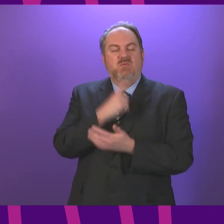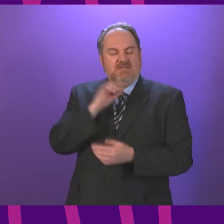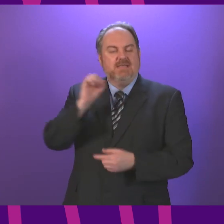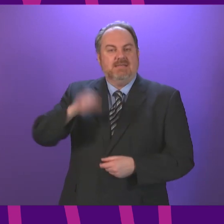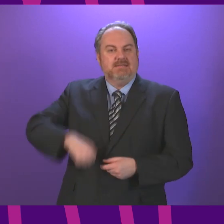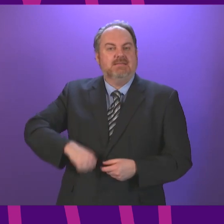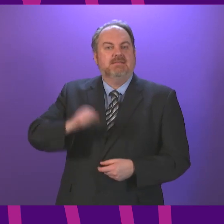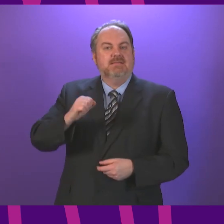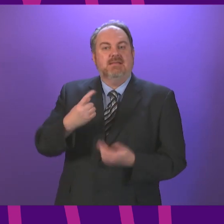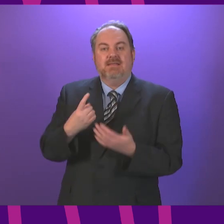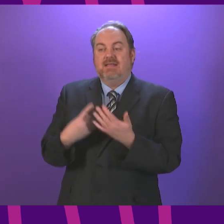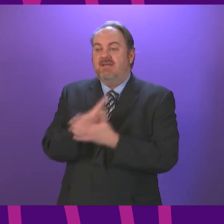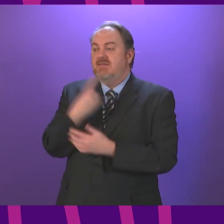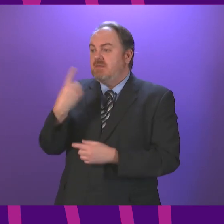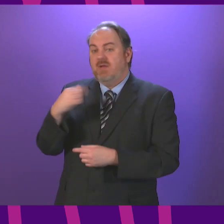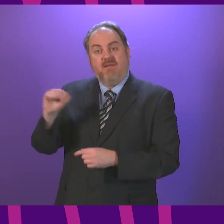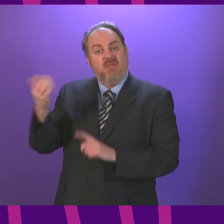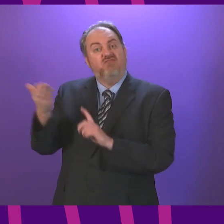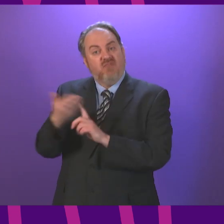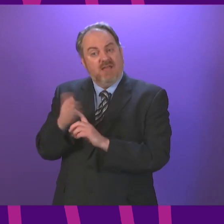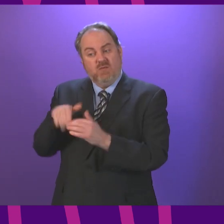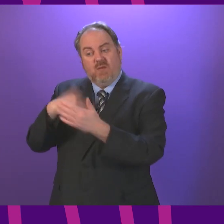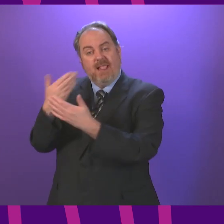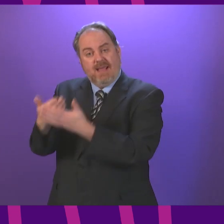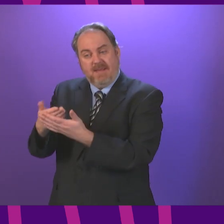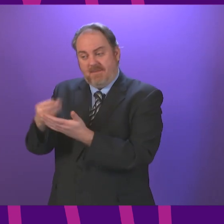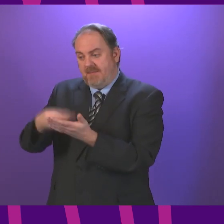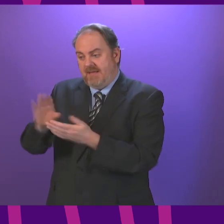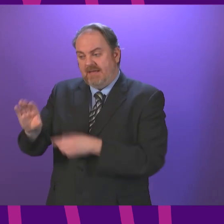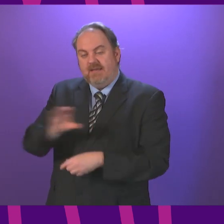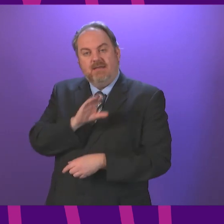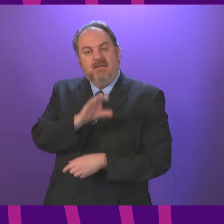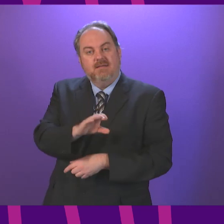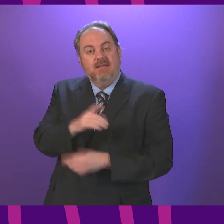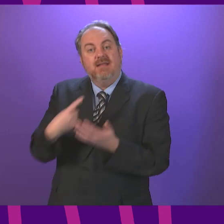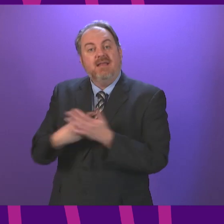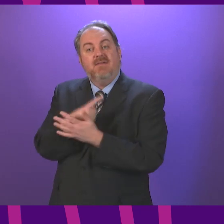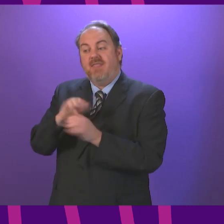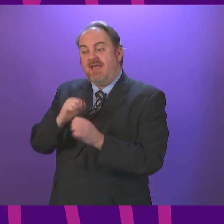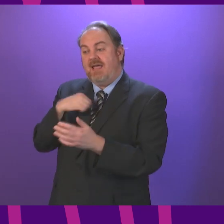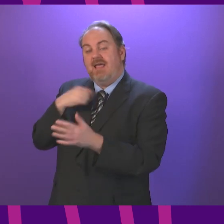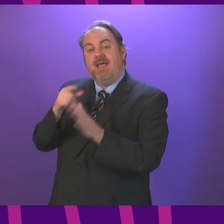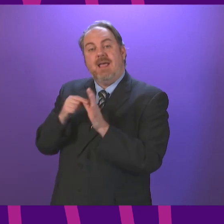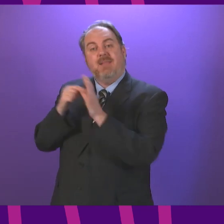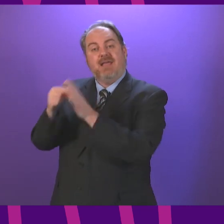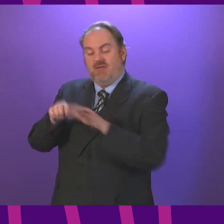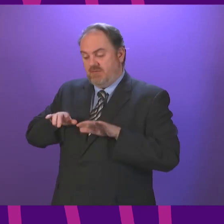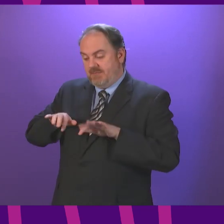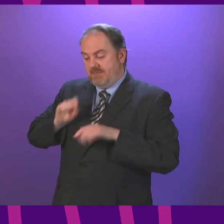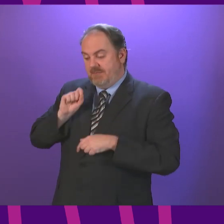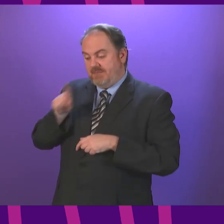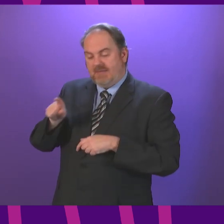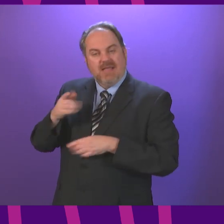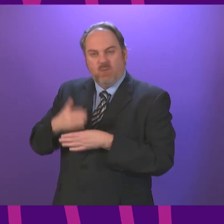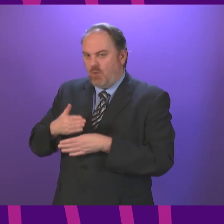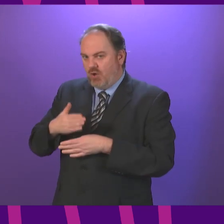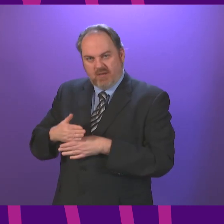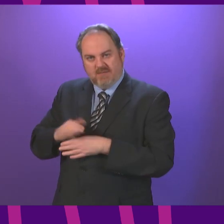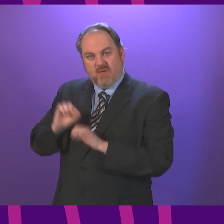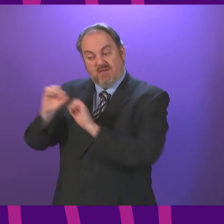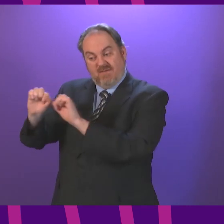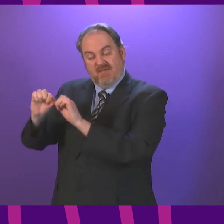someone is eligible for funding, they will not lose out on that funding because of any technical or administrative issue. Forgive me, I cannot remember